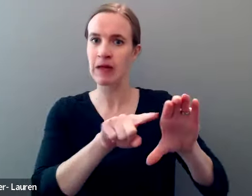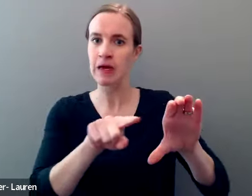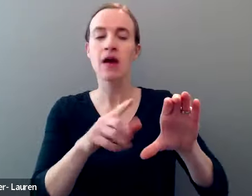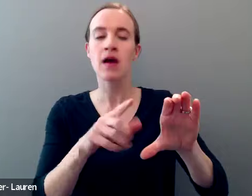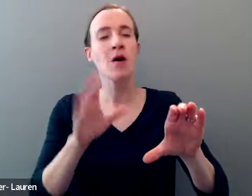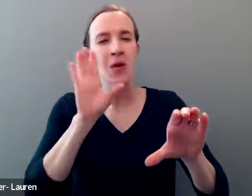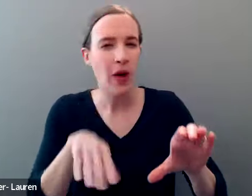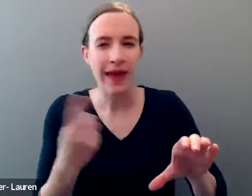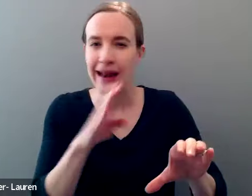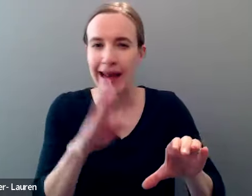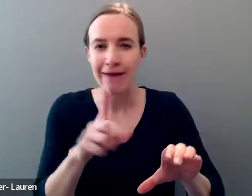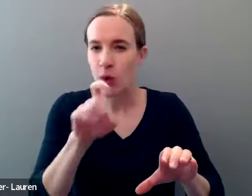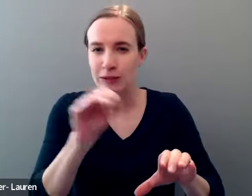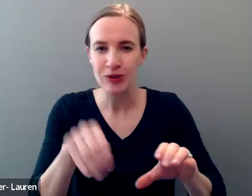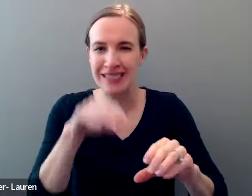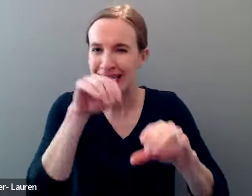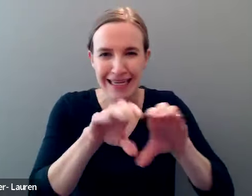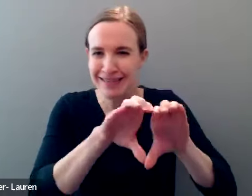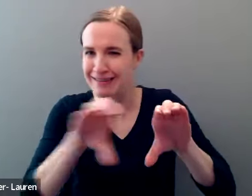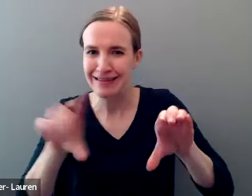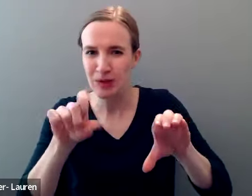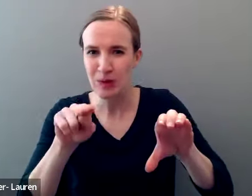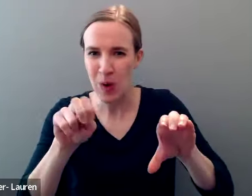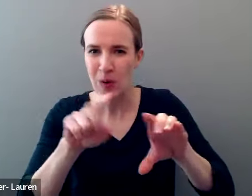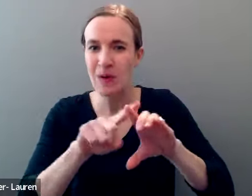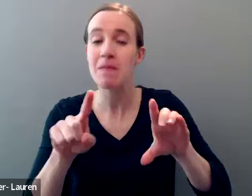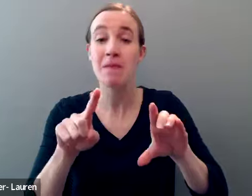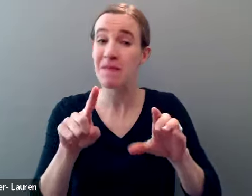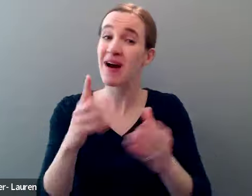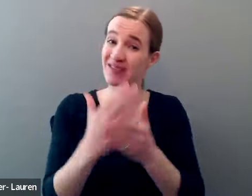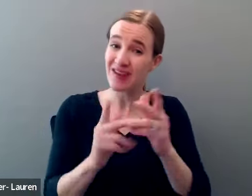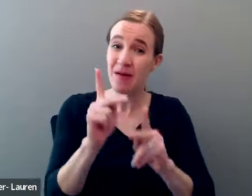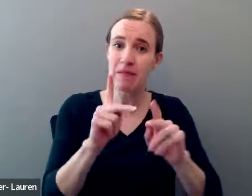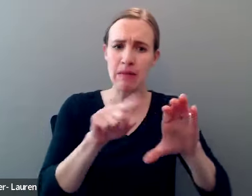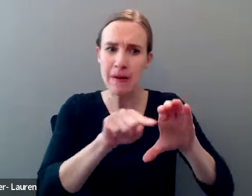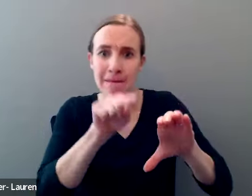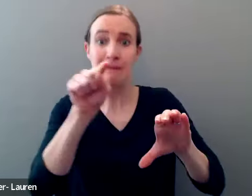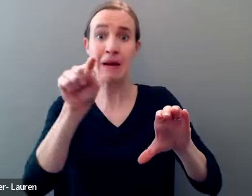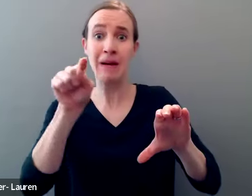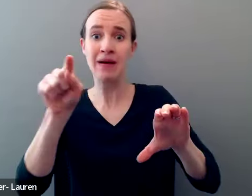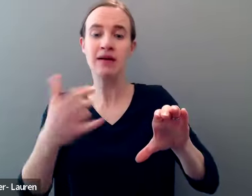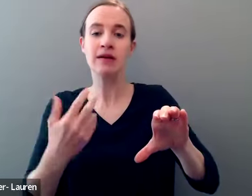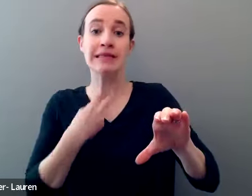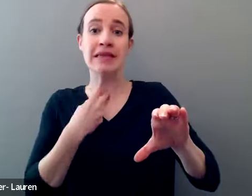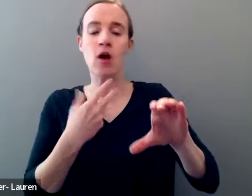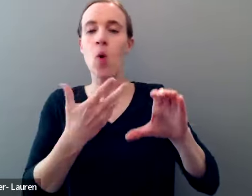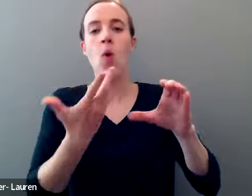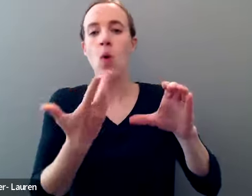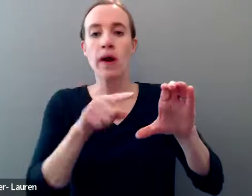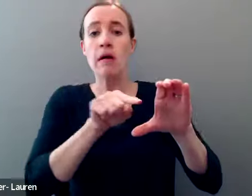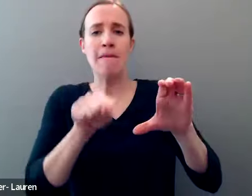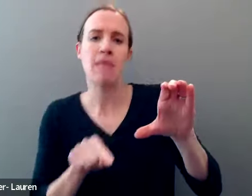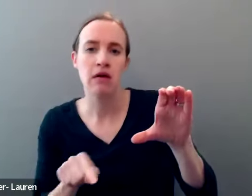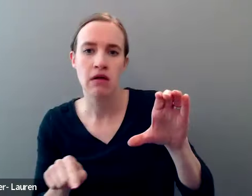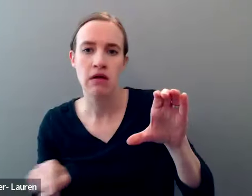but there are people who are pretty much stuck in a high zone or a low zone,